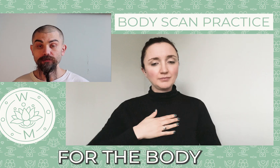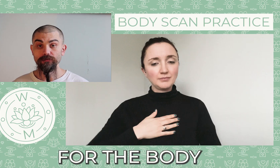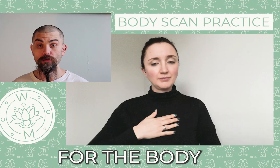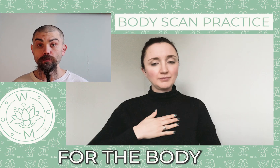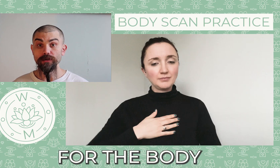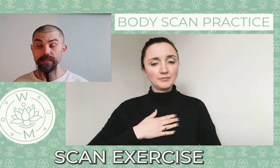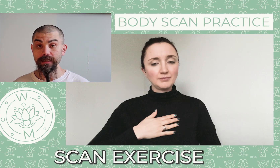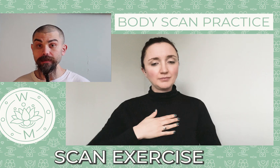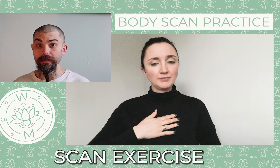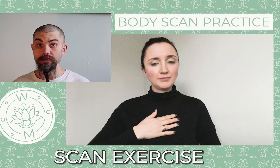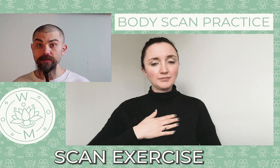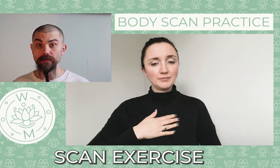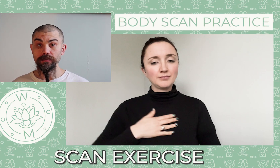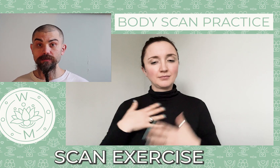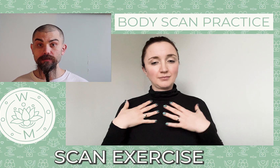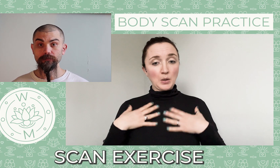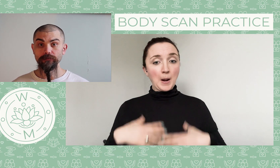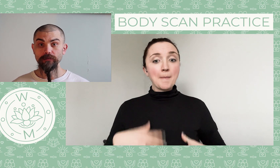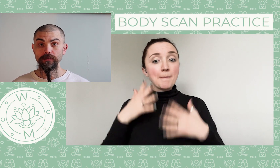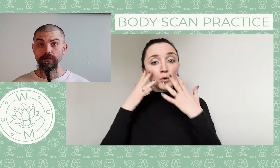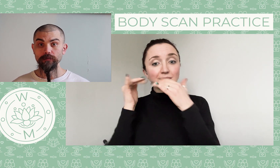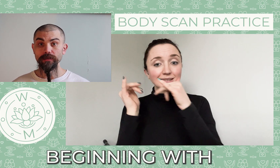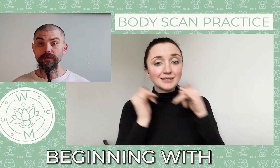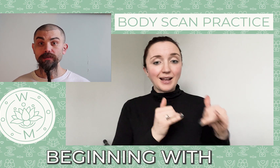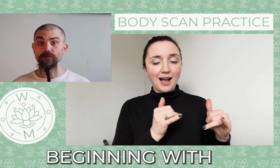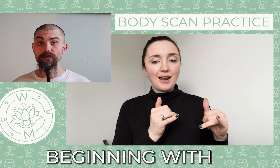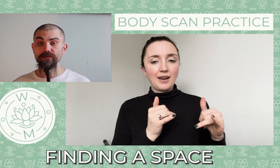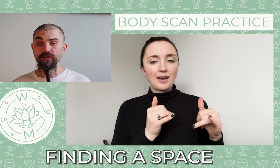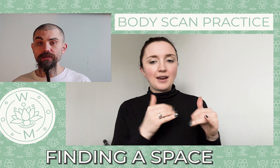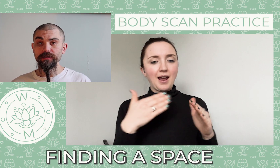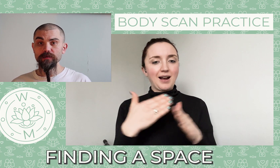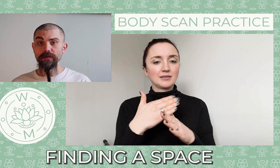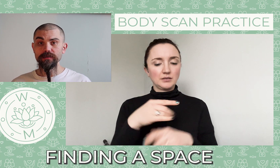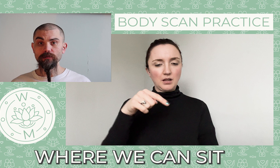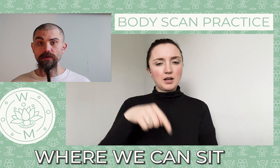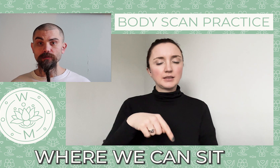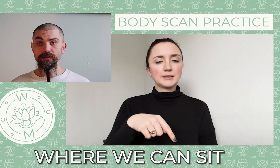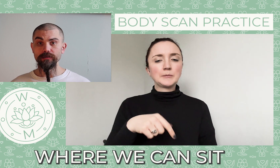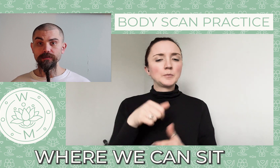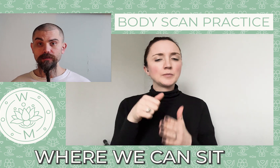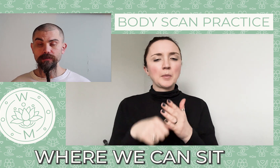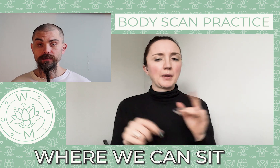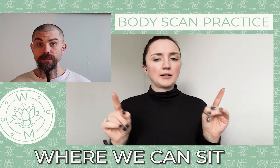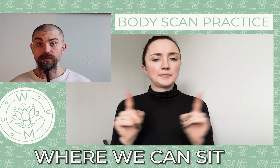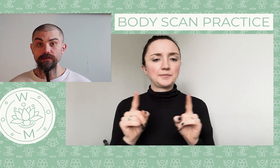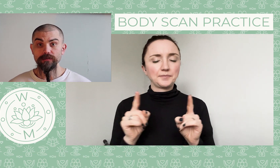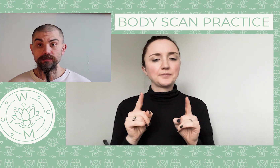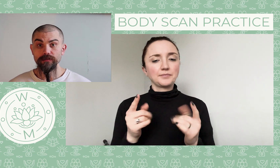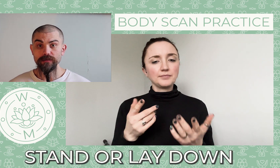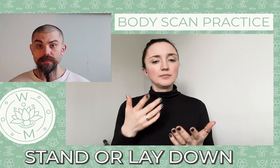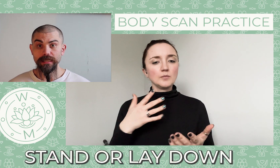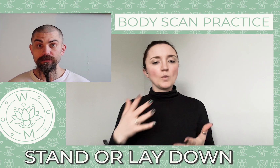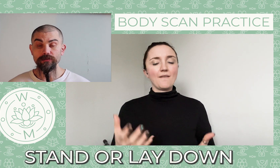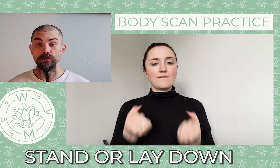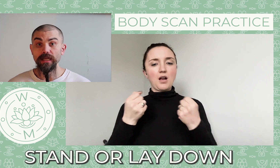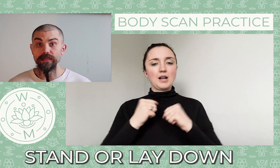For the Bodyscan exercise, beginning with finding a space where we can sit, stand or lay